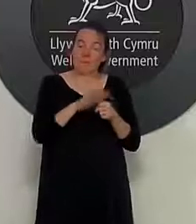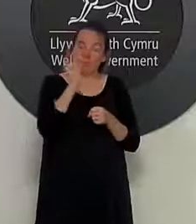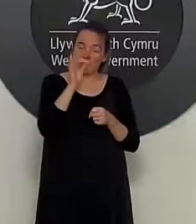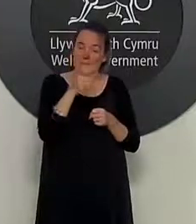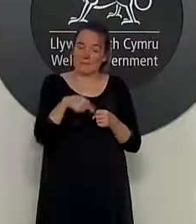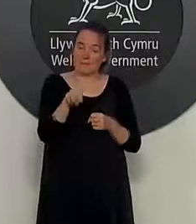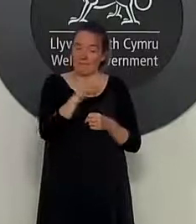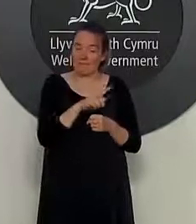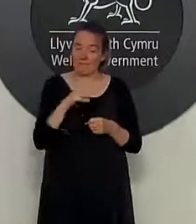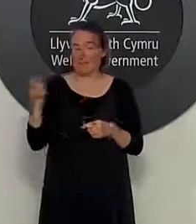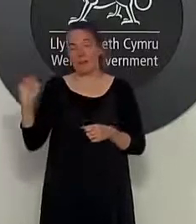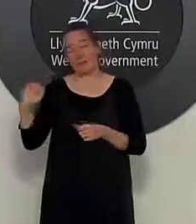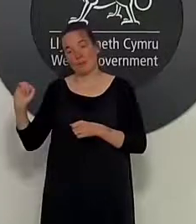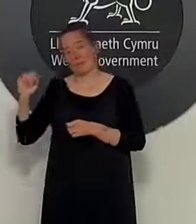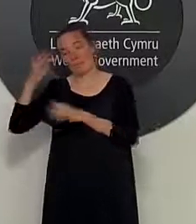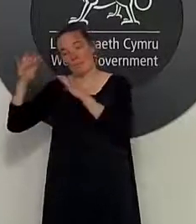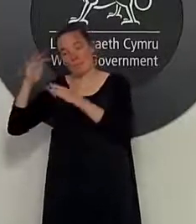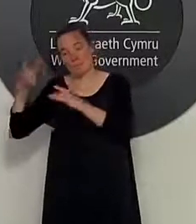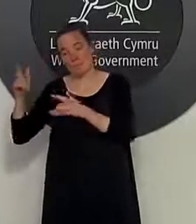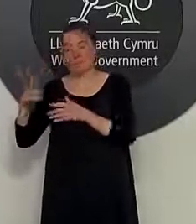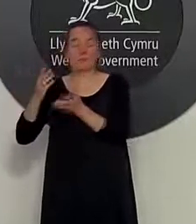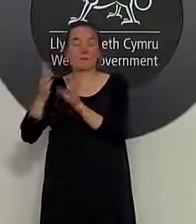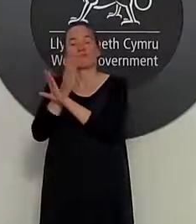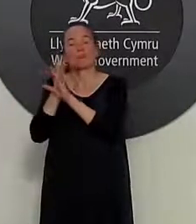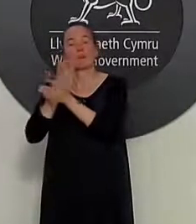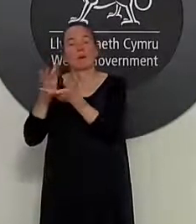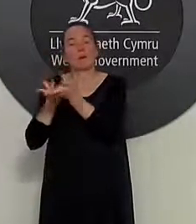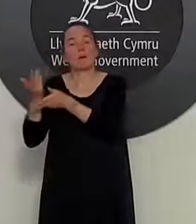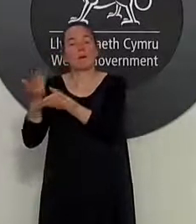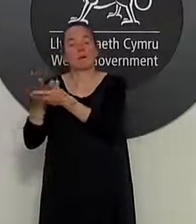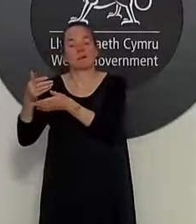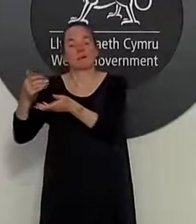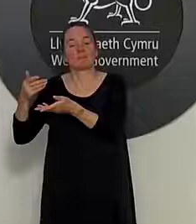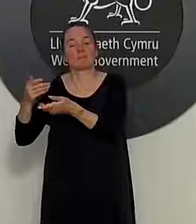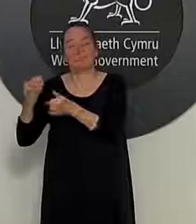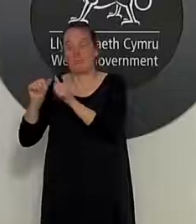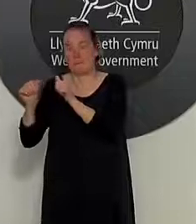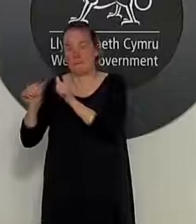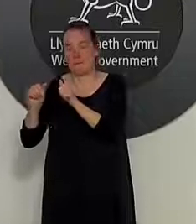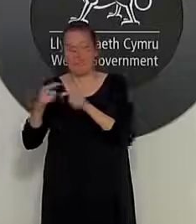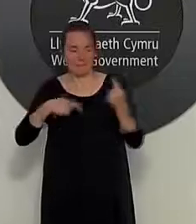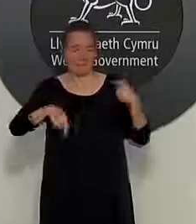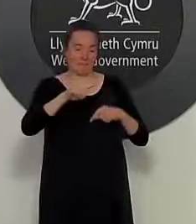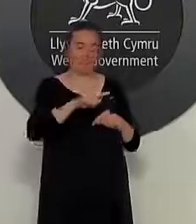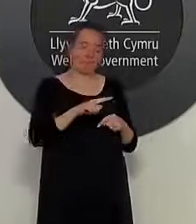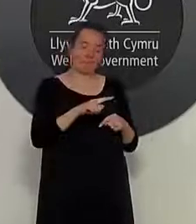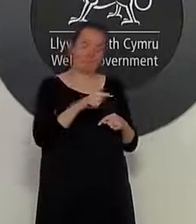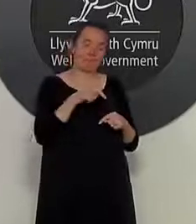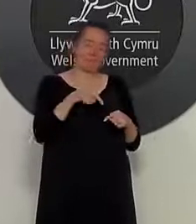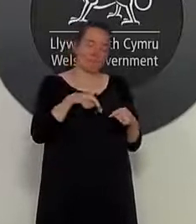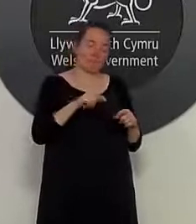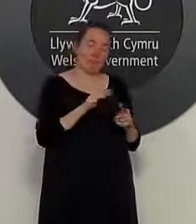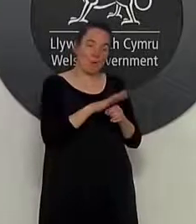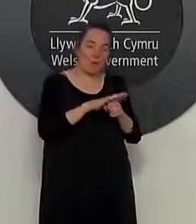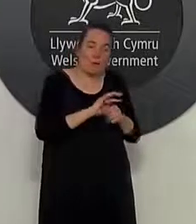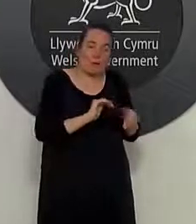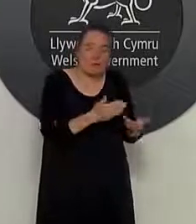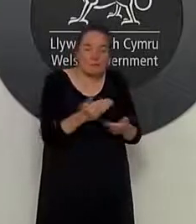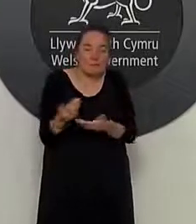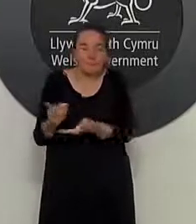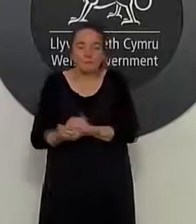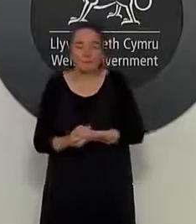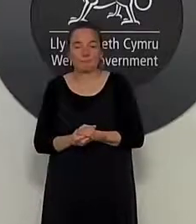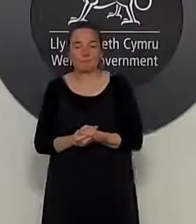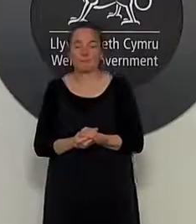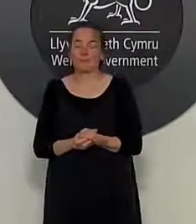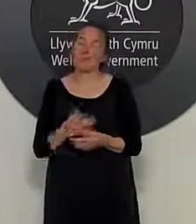private market is always better than public provision. Now, I want us to revisit and to use the experience and more recent experience as